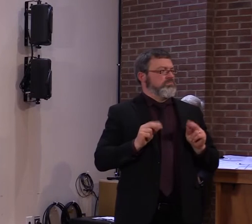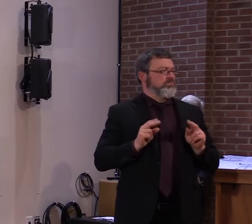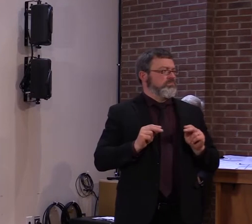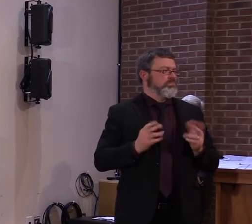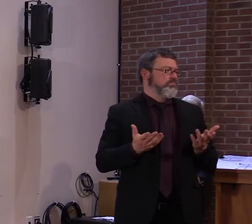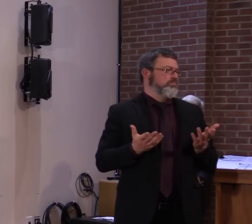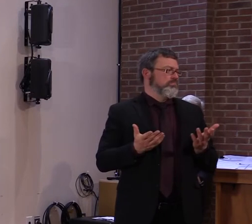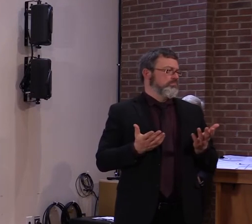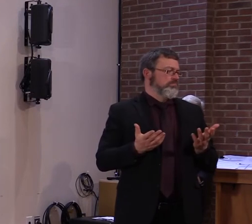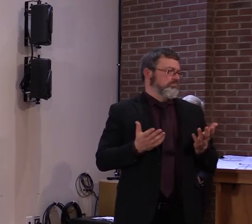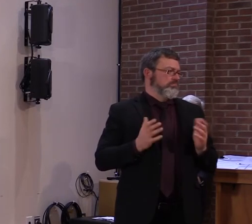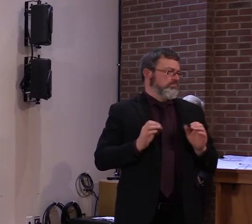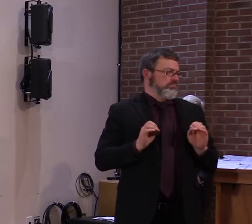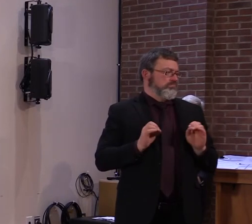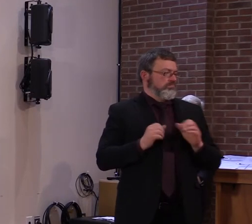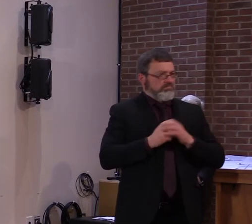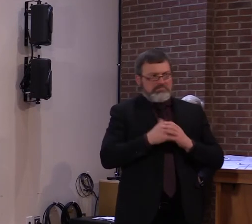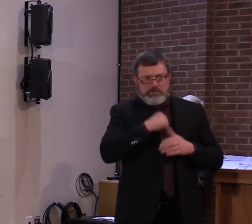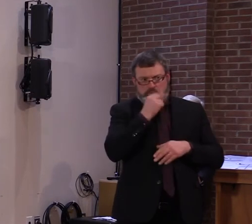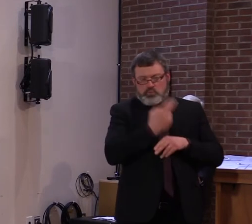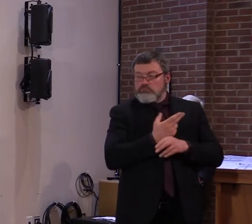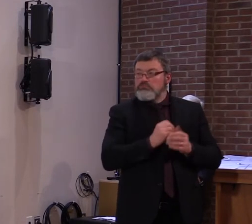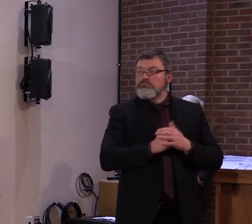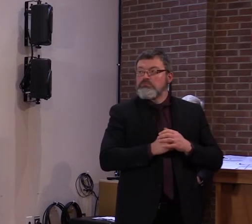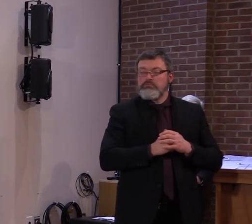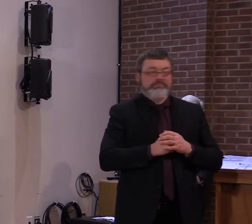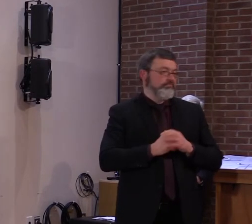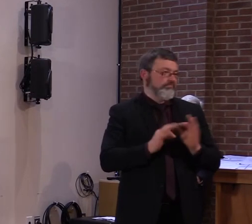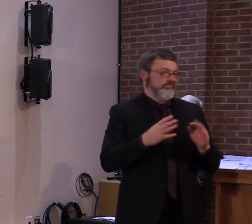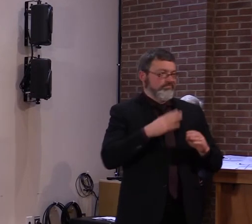the Barton Chronicle.